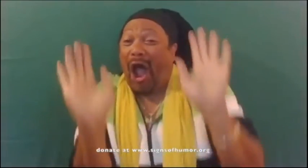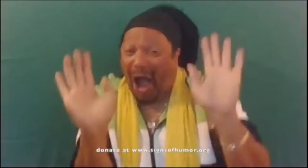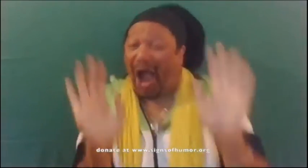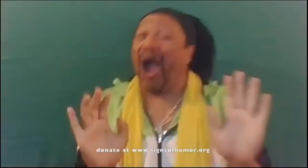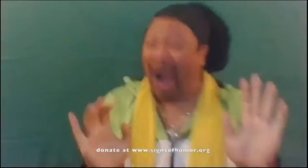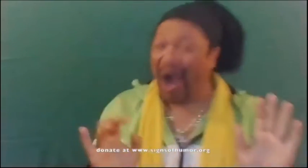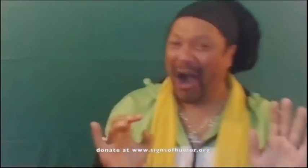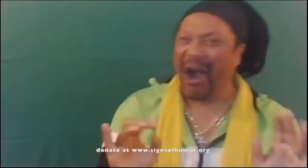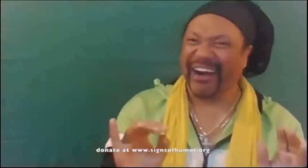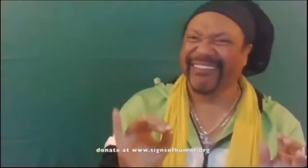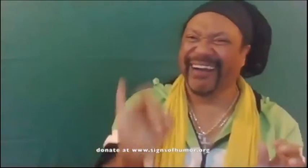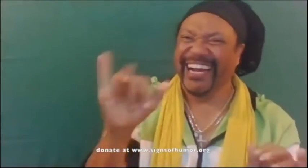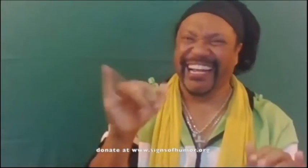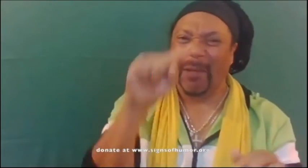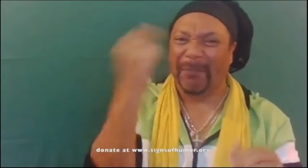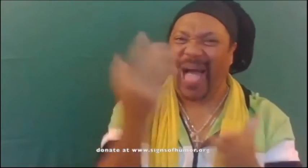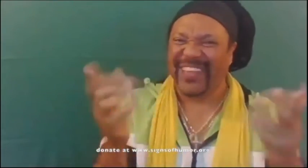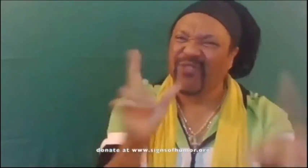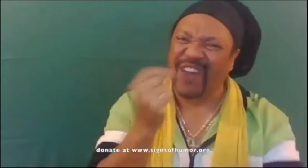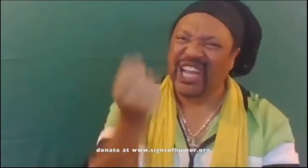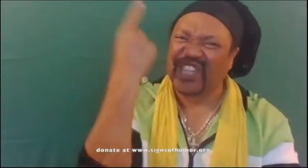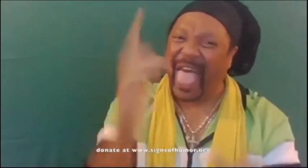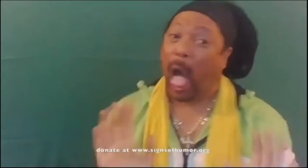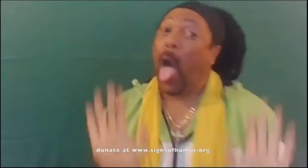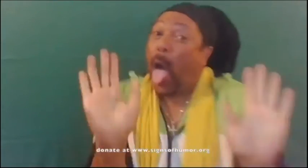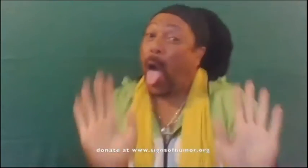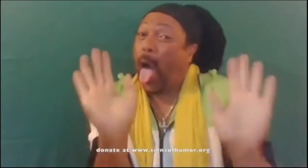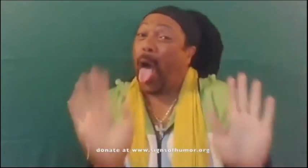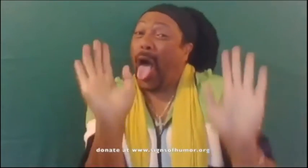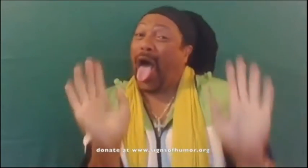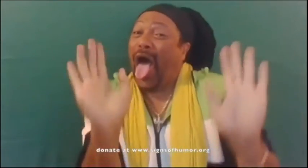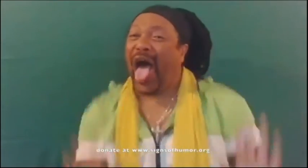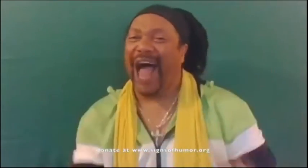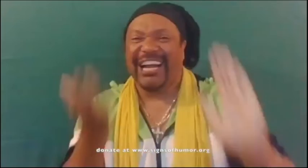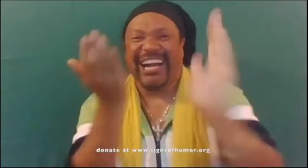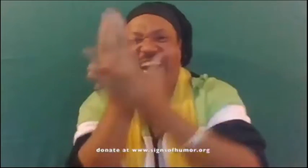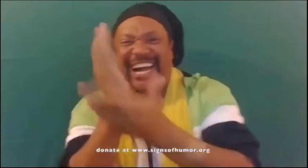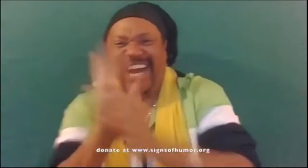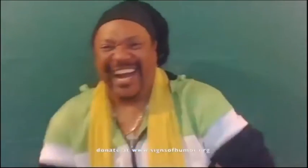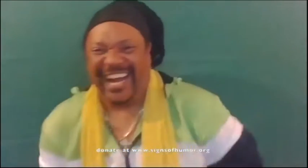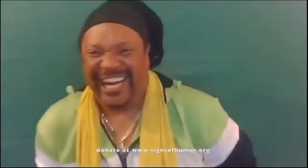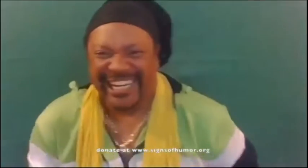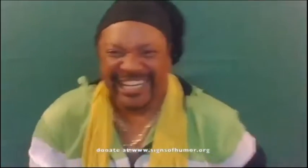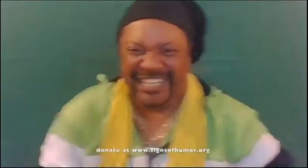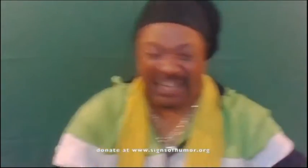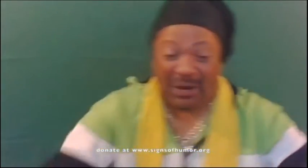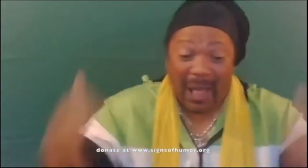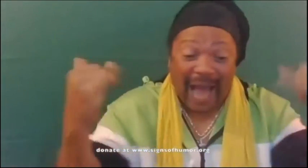you. That is hella black. Lift up the roof, I see. Okay, that's black. We in the house when we start doing that. All